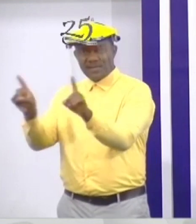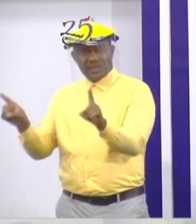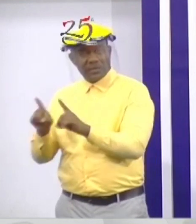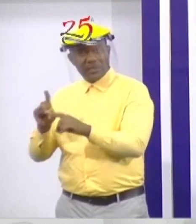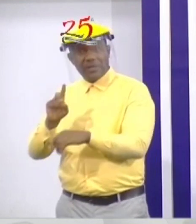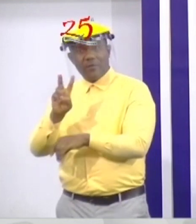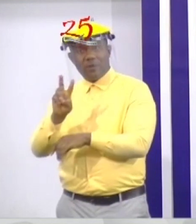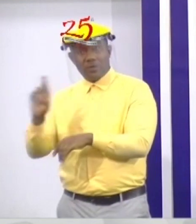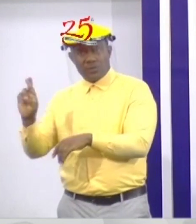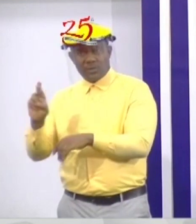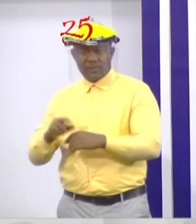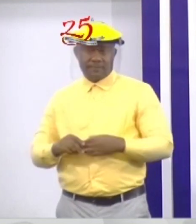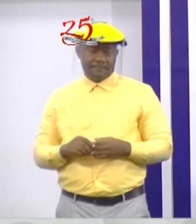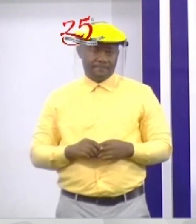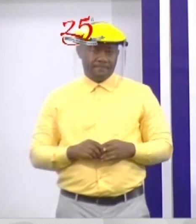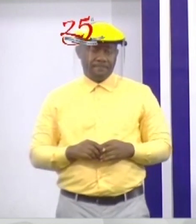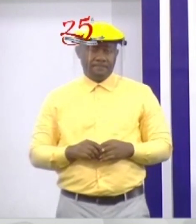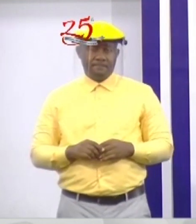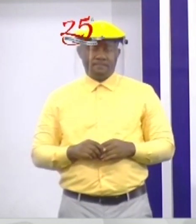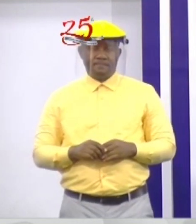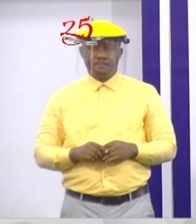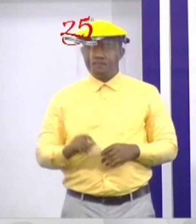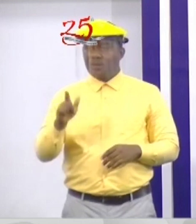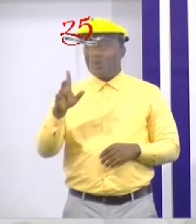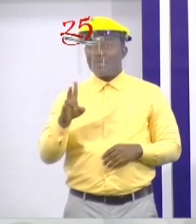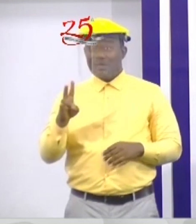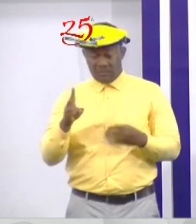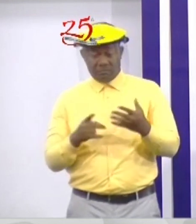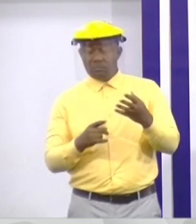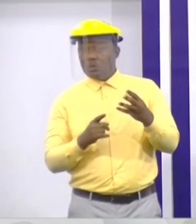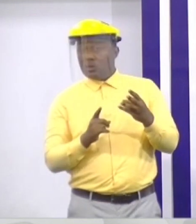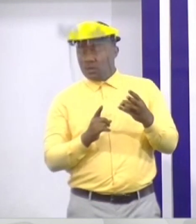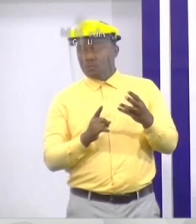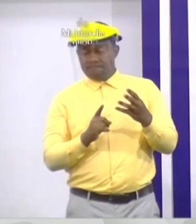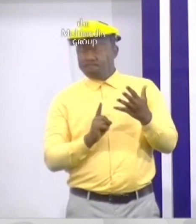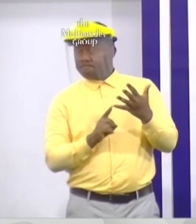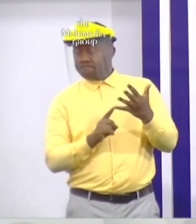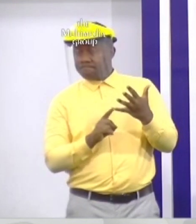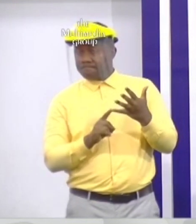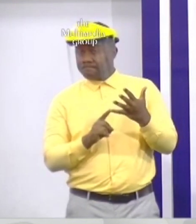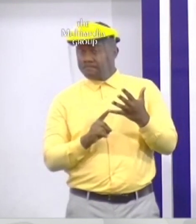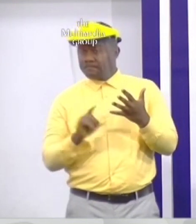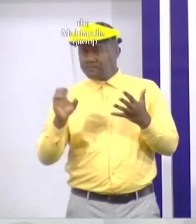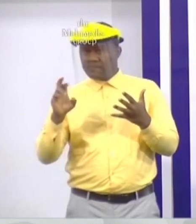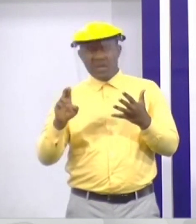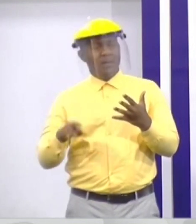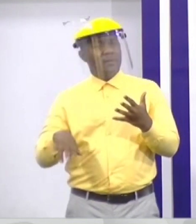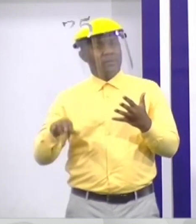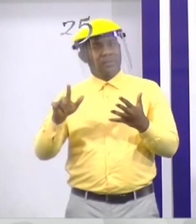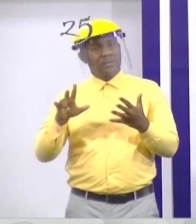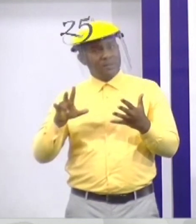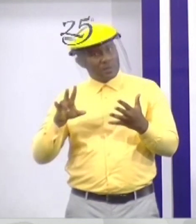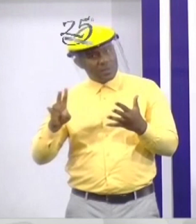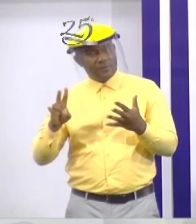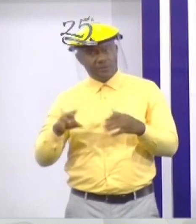region. Of the 27 cases in Central region, the affected districts are KEA, where there's